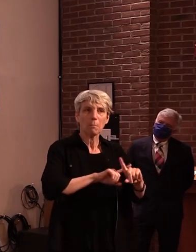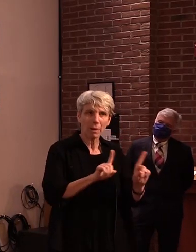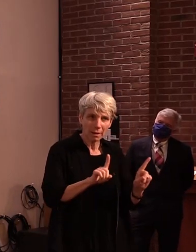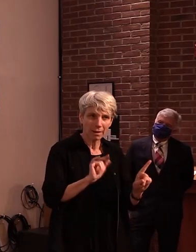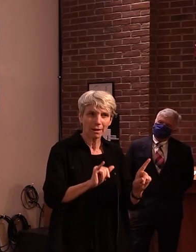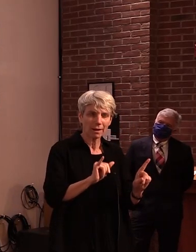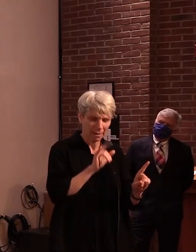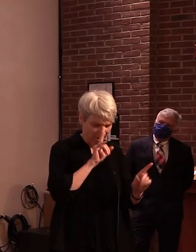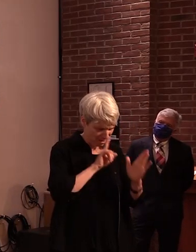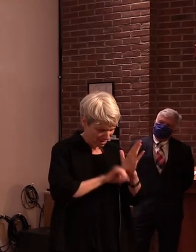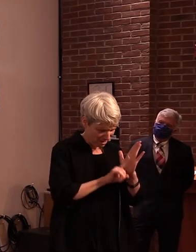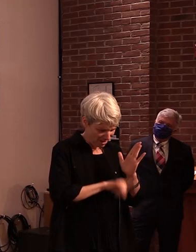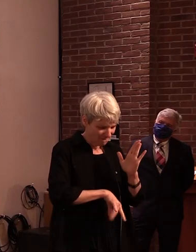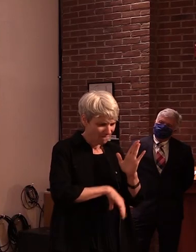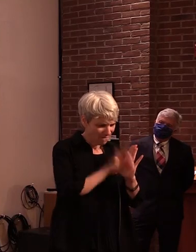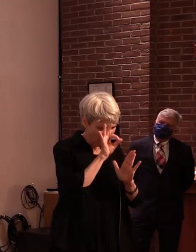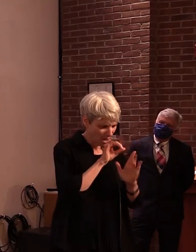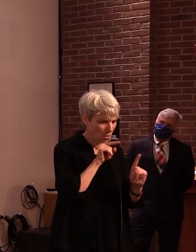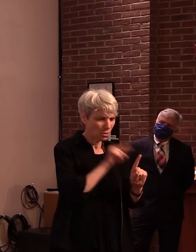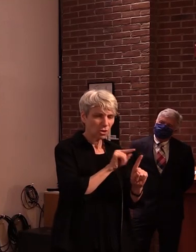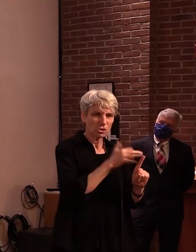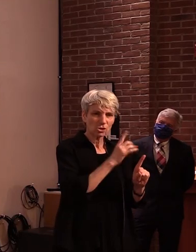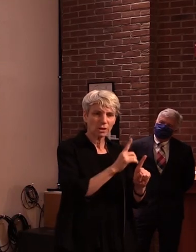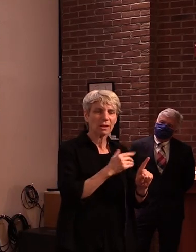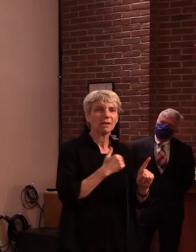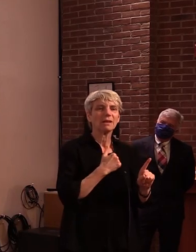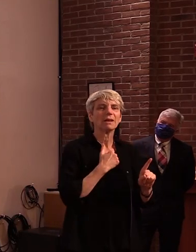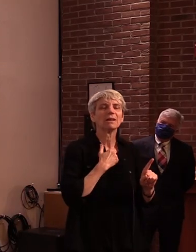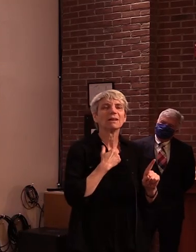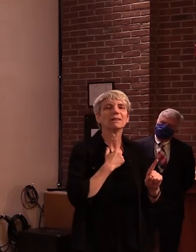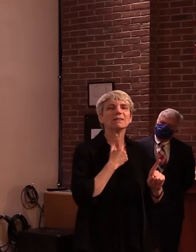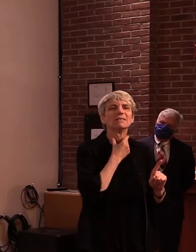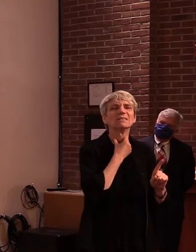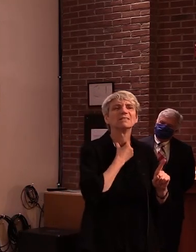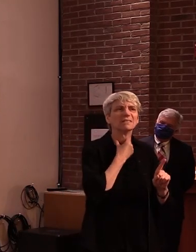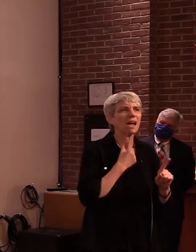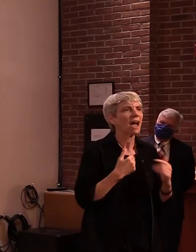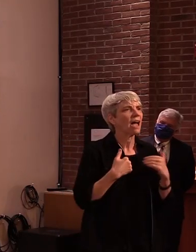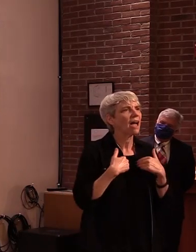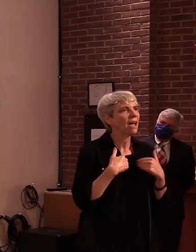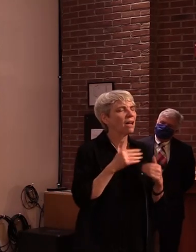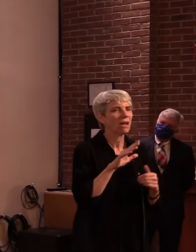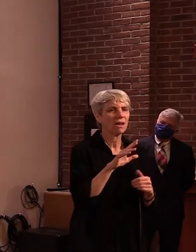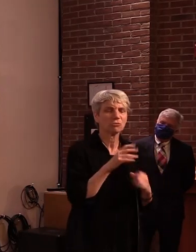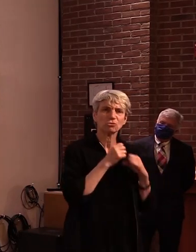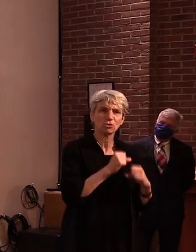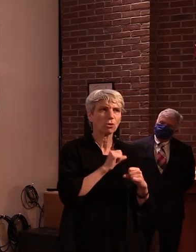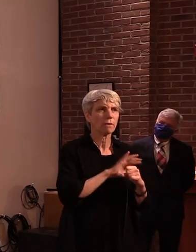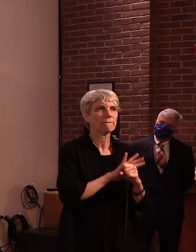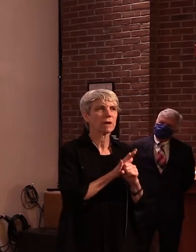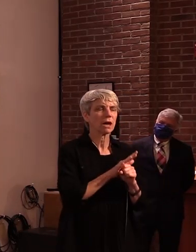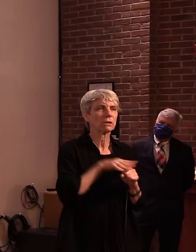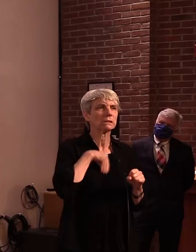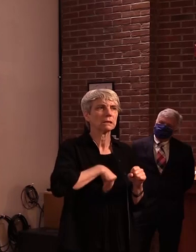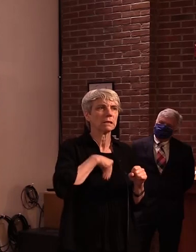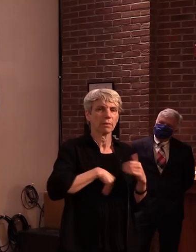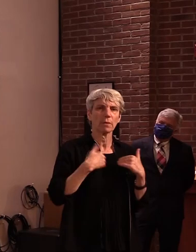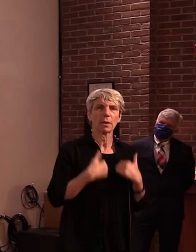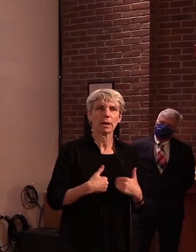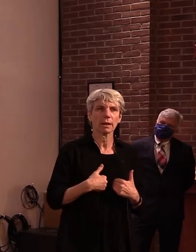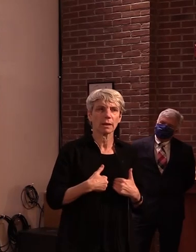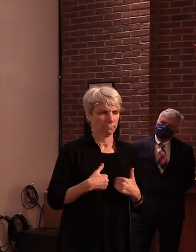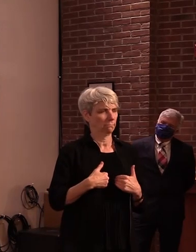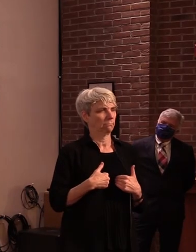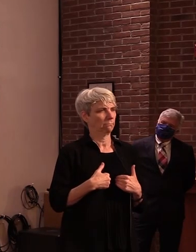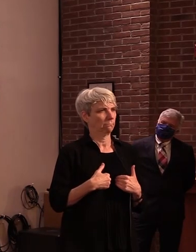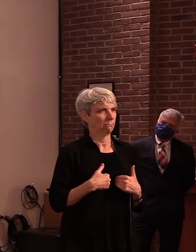had a very large, I'll call it inoculum of virus when they were tested. So